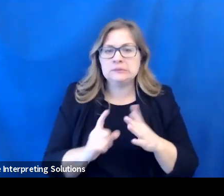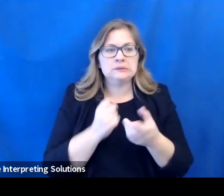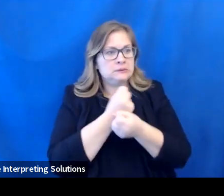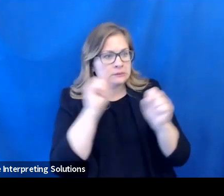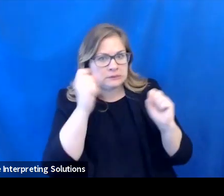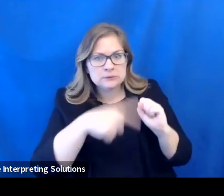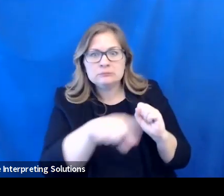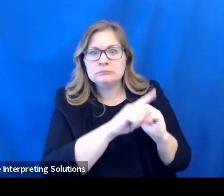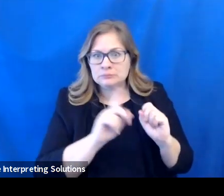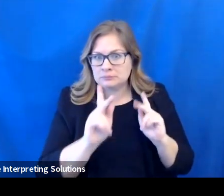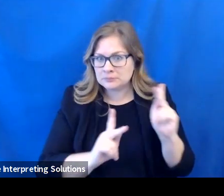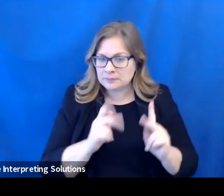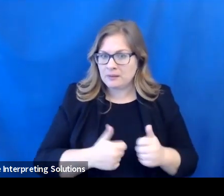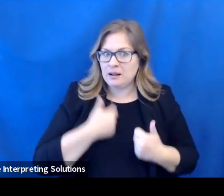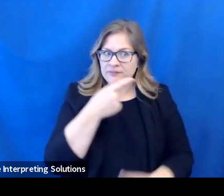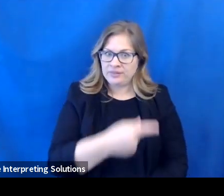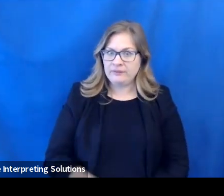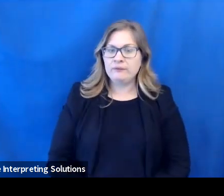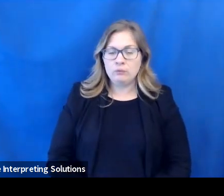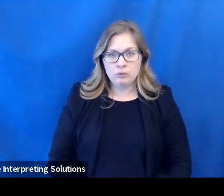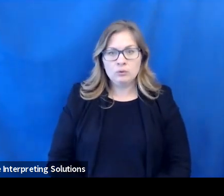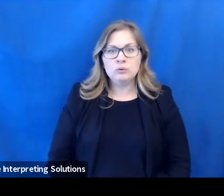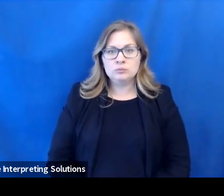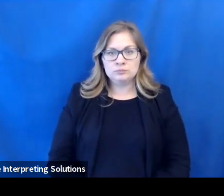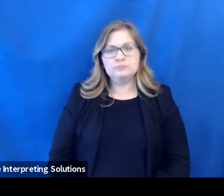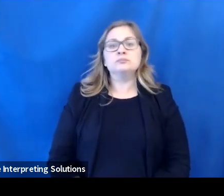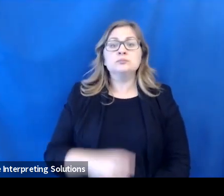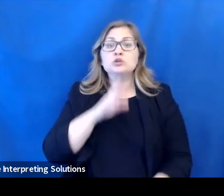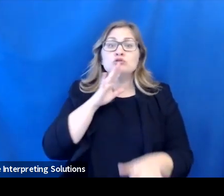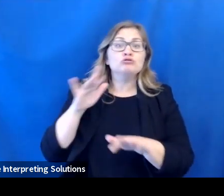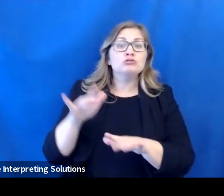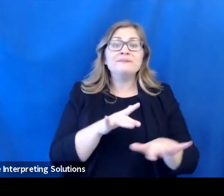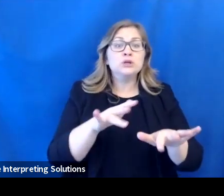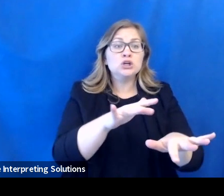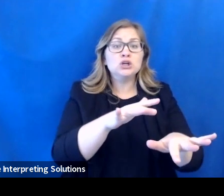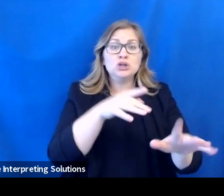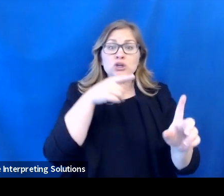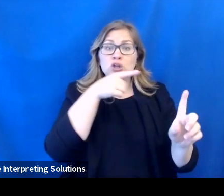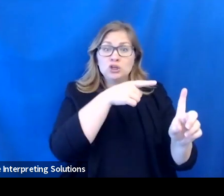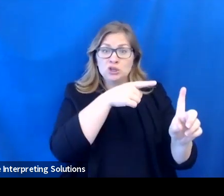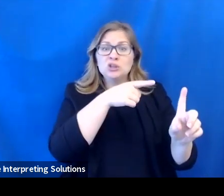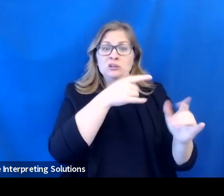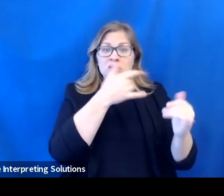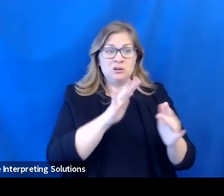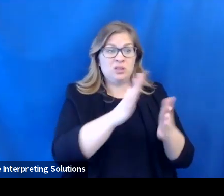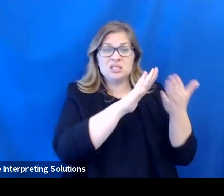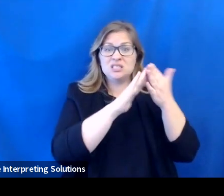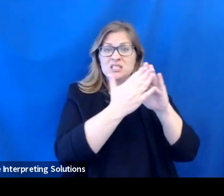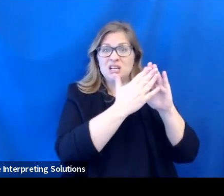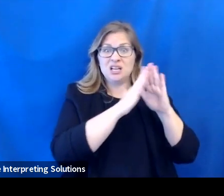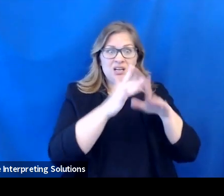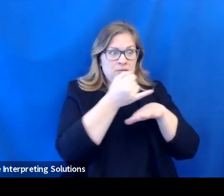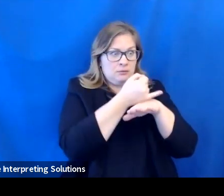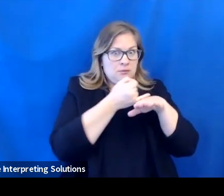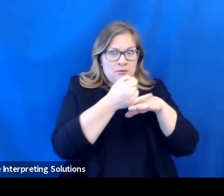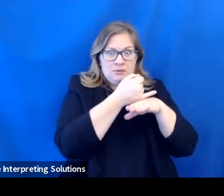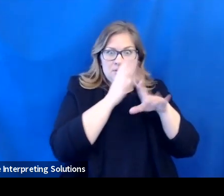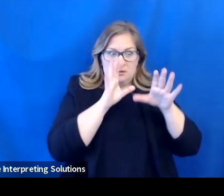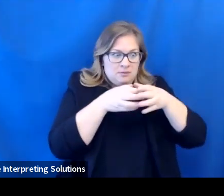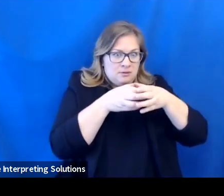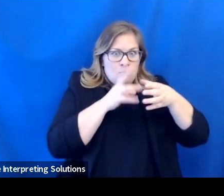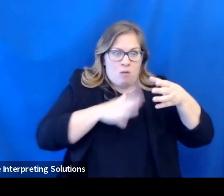the Red River has made their town an island, and with the recent precipitation, the flood charts show that the water is going